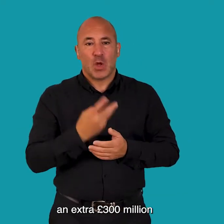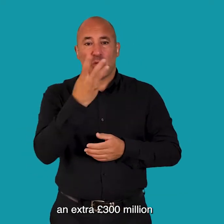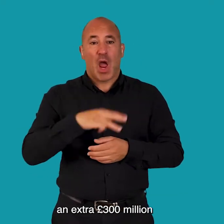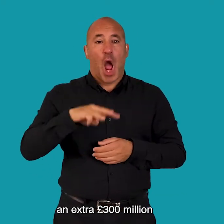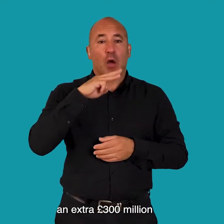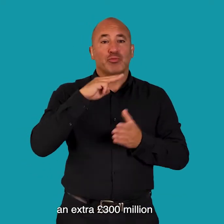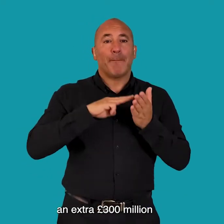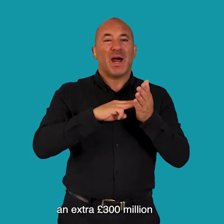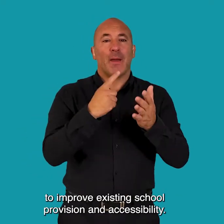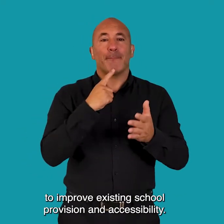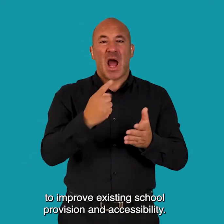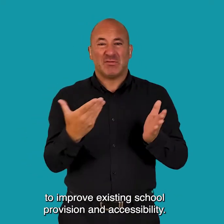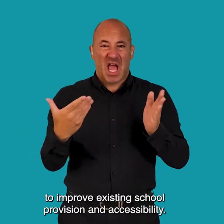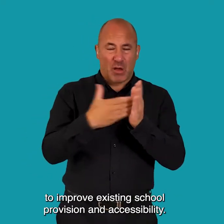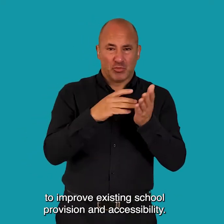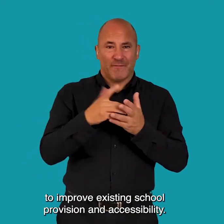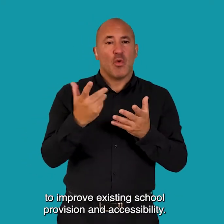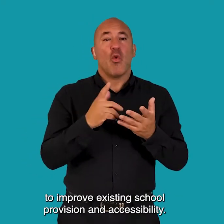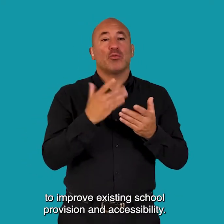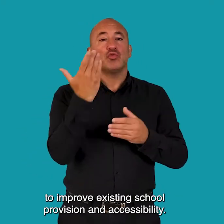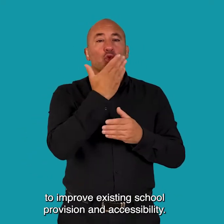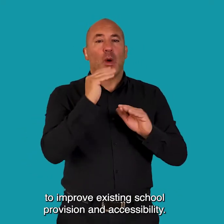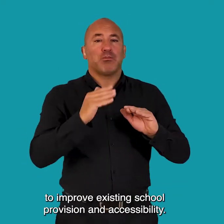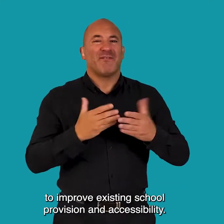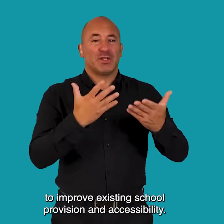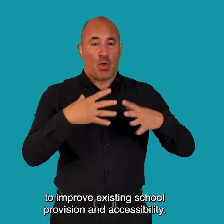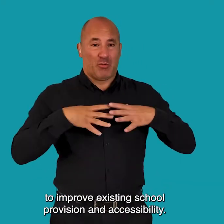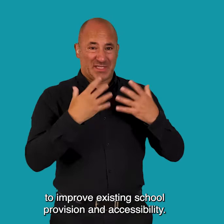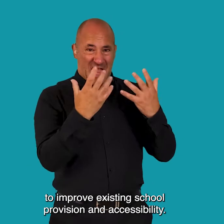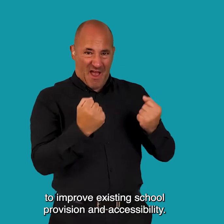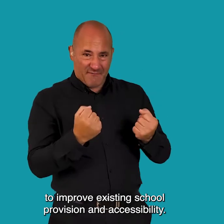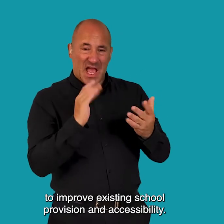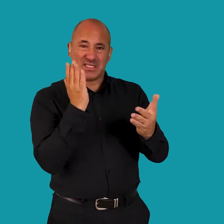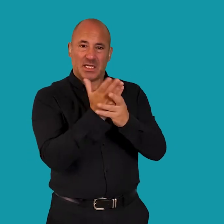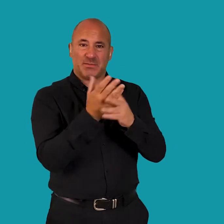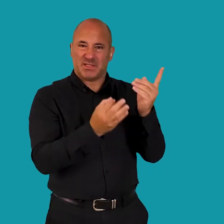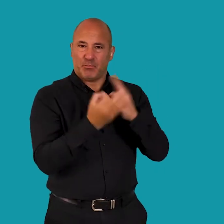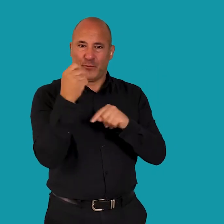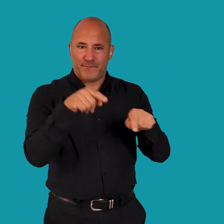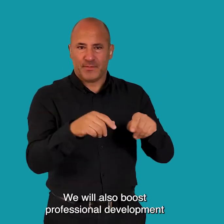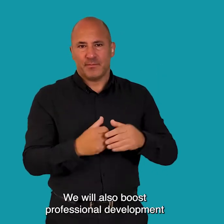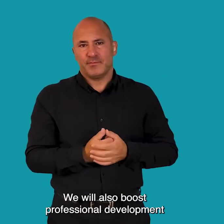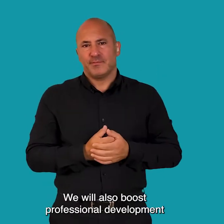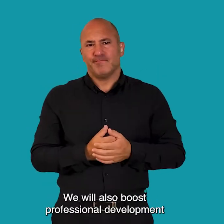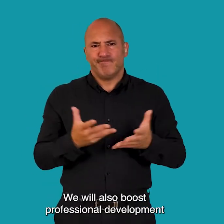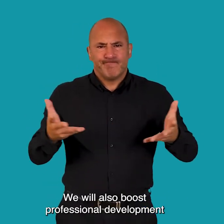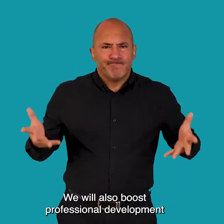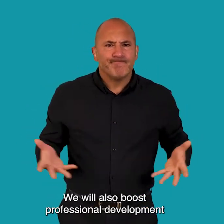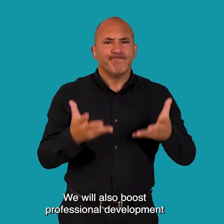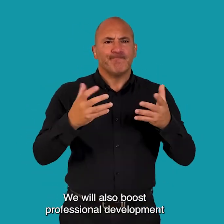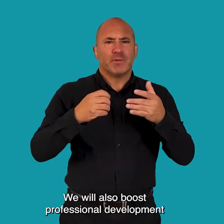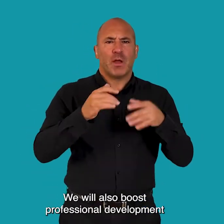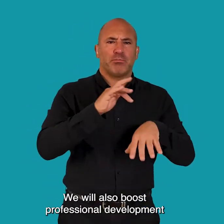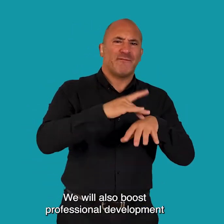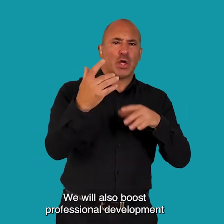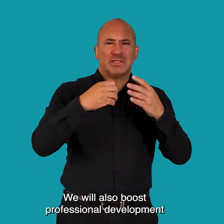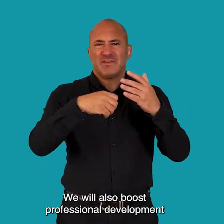million to improve existing school provision and accessibility. We will also boost professional development for